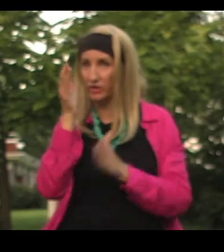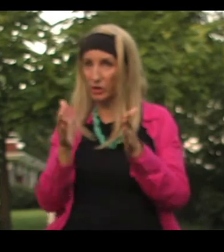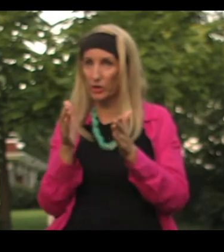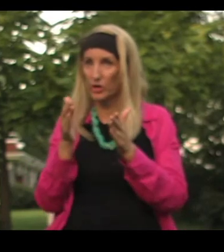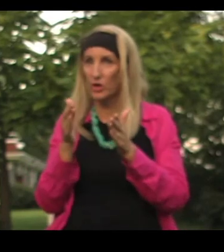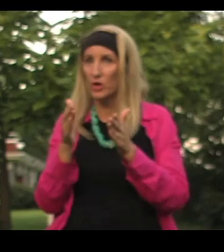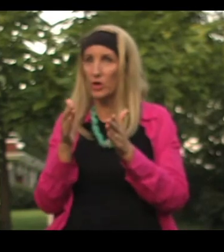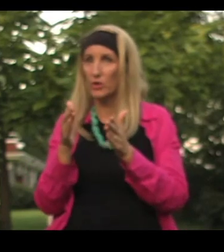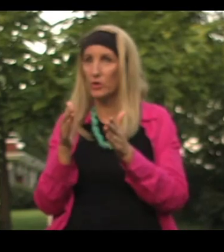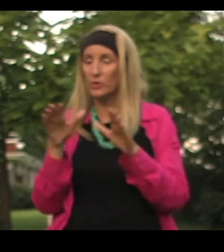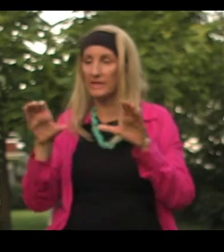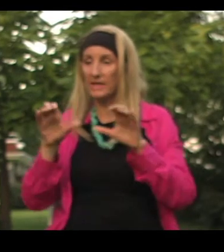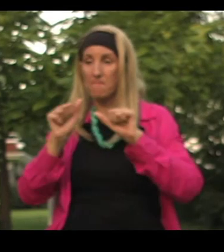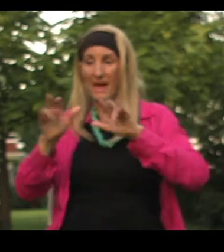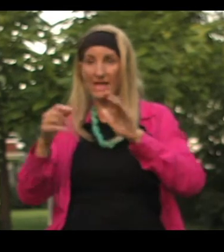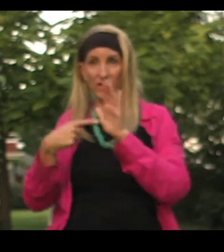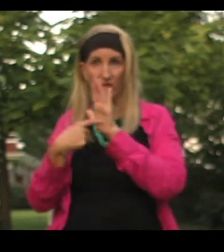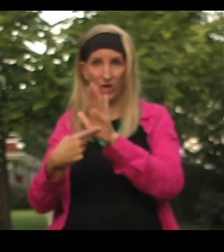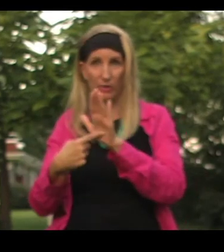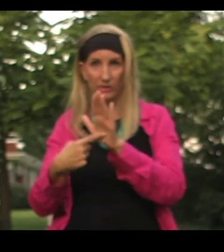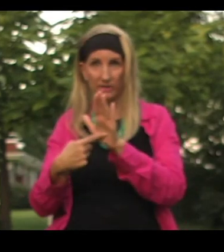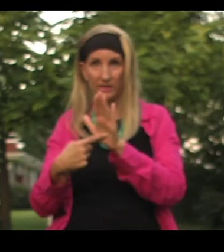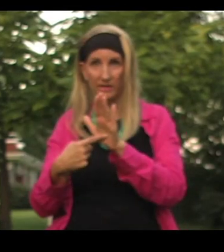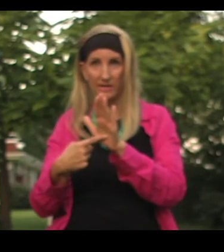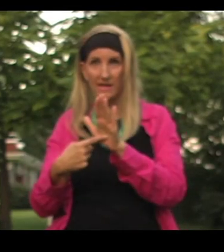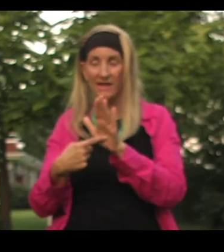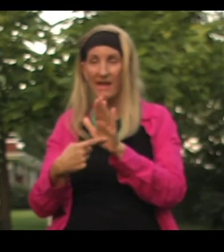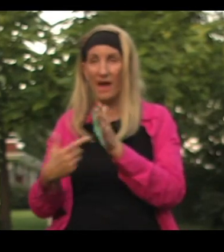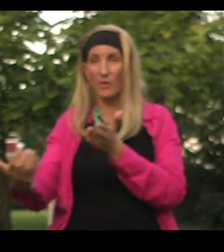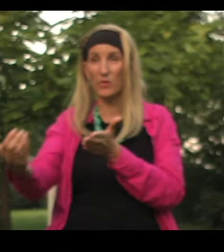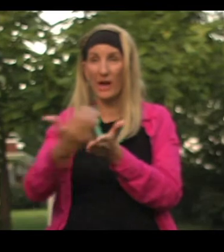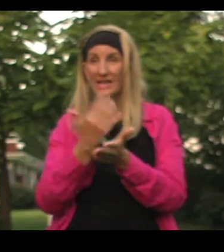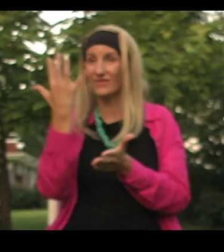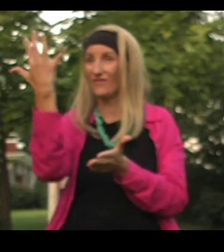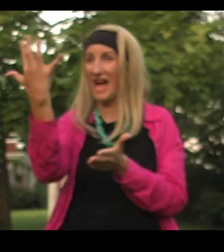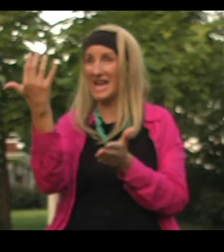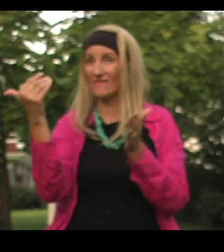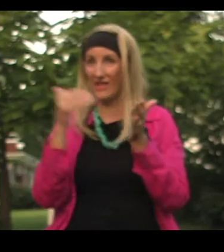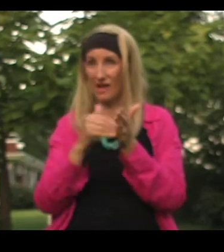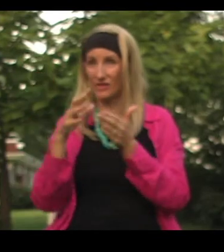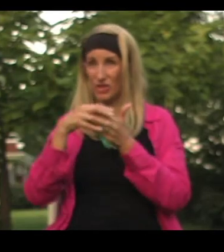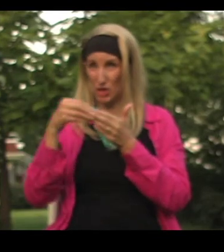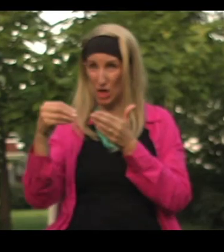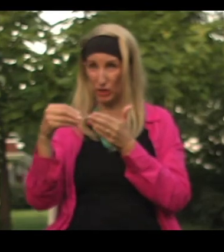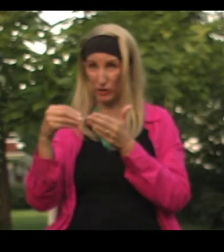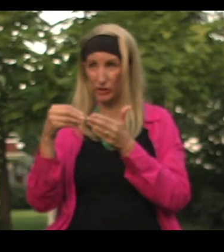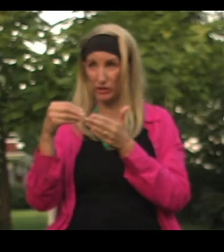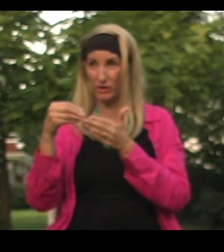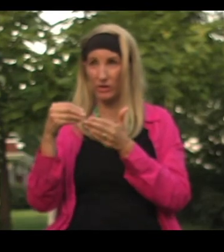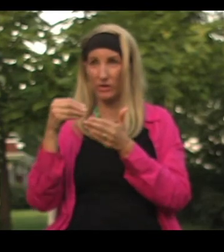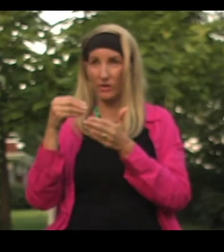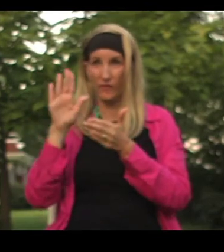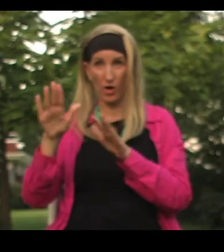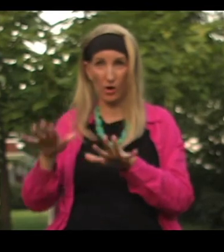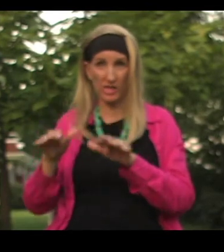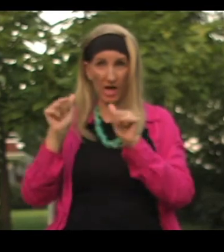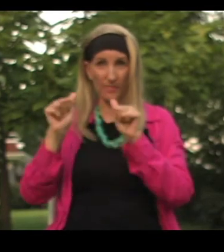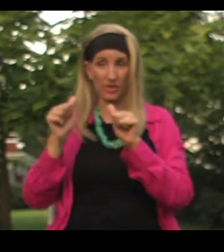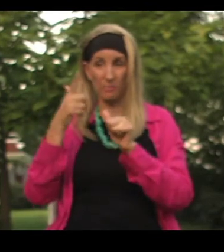minister, who did magic shows. And we raised $5,000 for her adoption